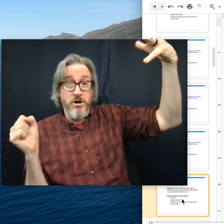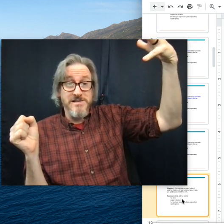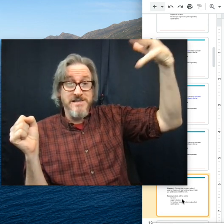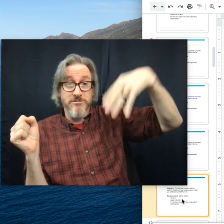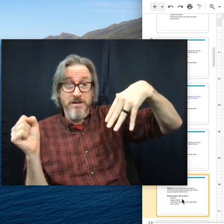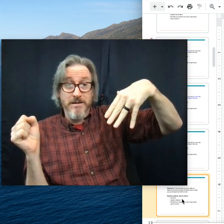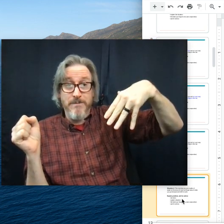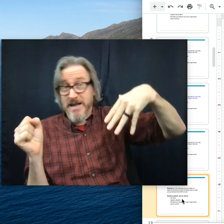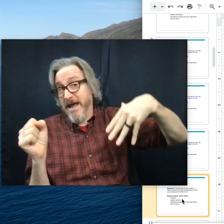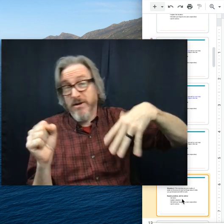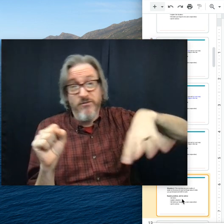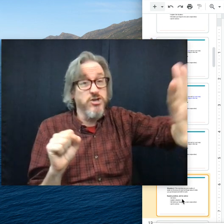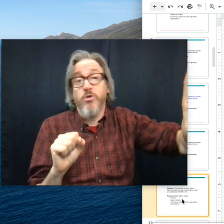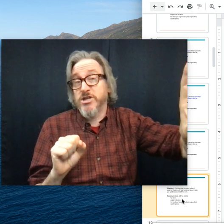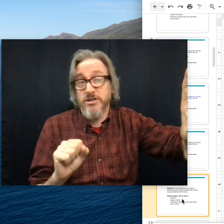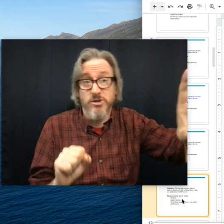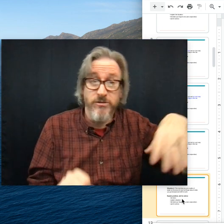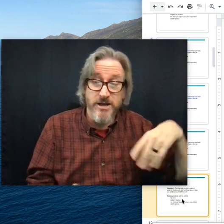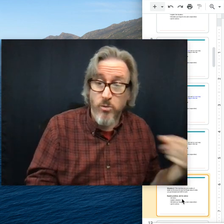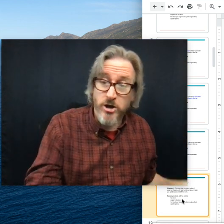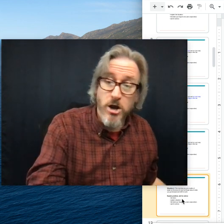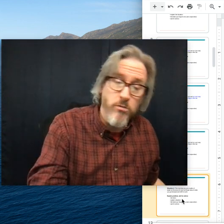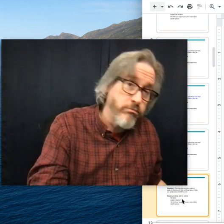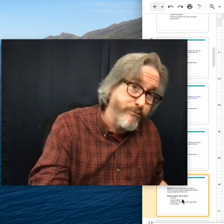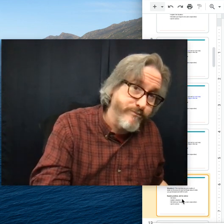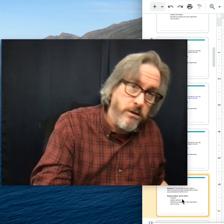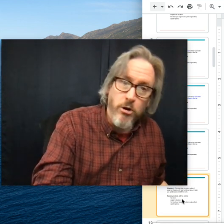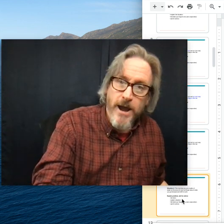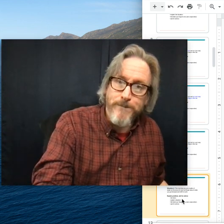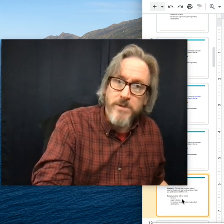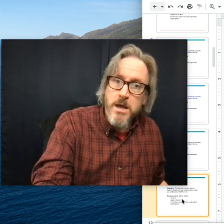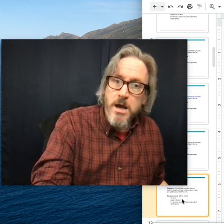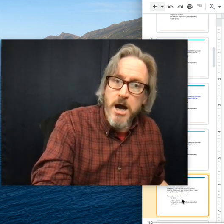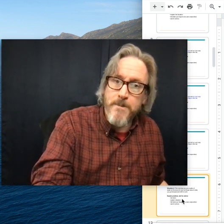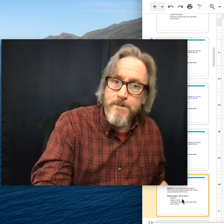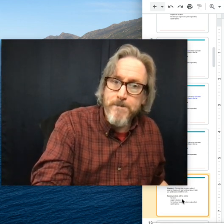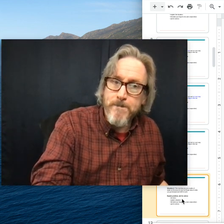hopefully you've paused and leapt ahead. But if you're just watching this whole thing in one go, okay.